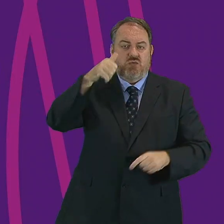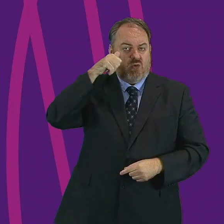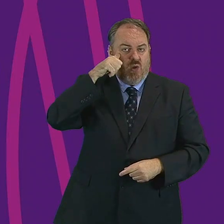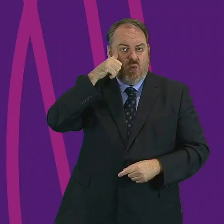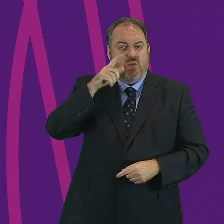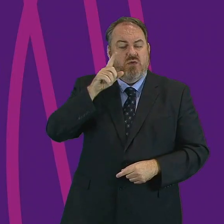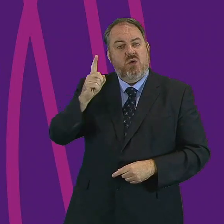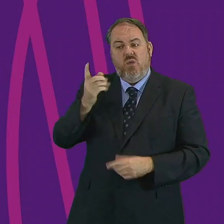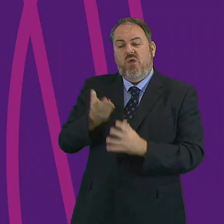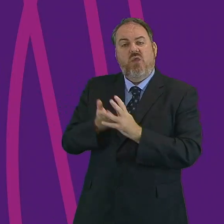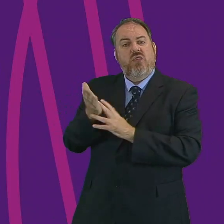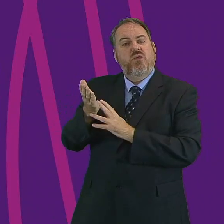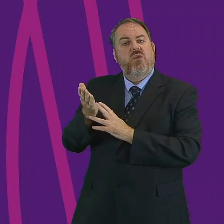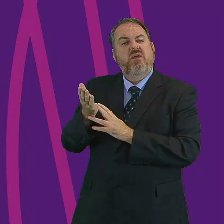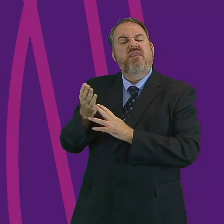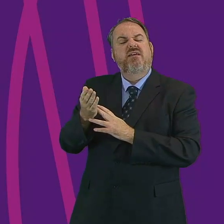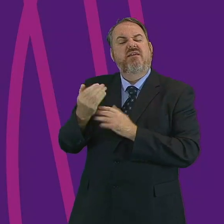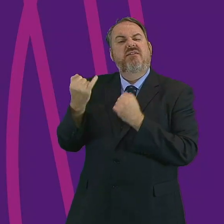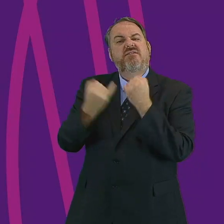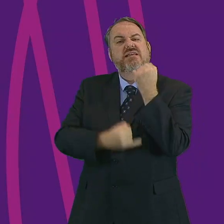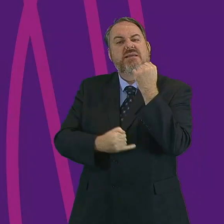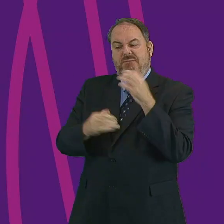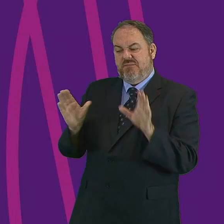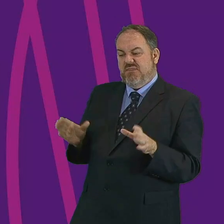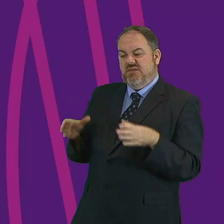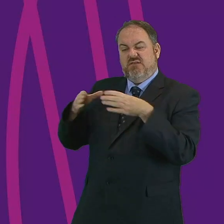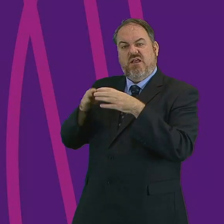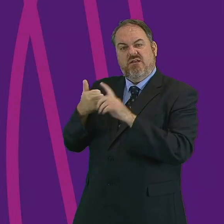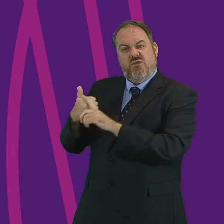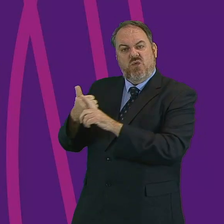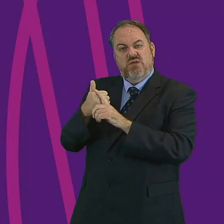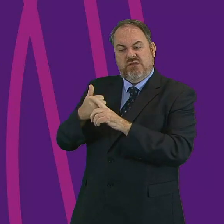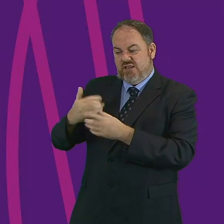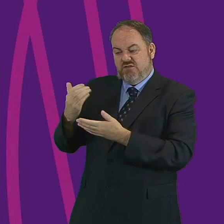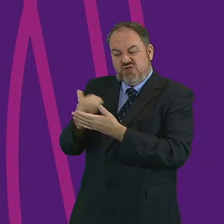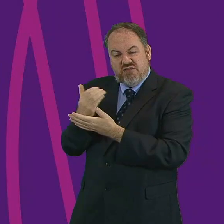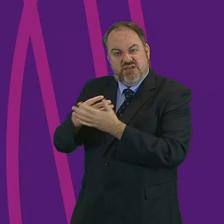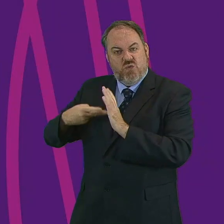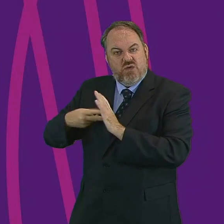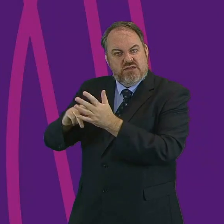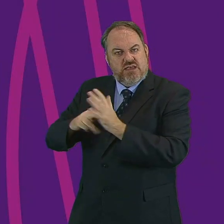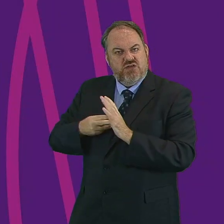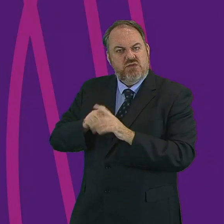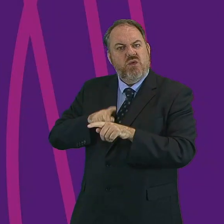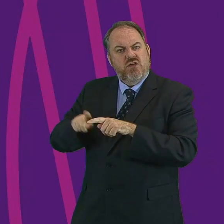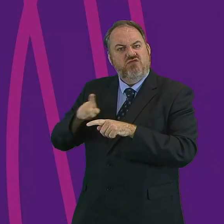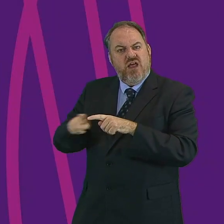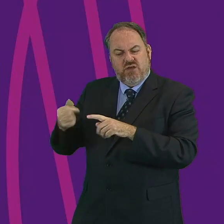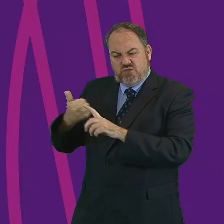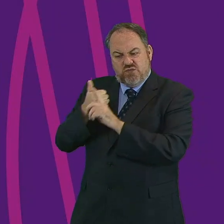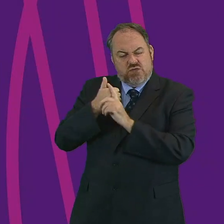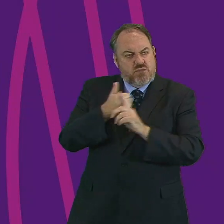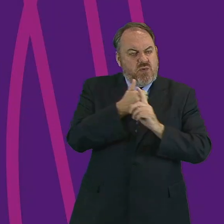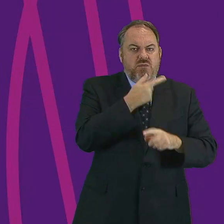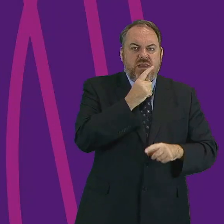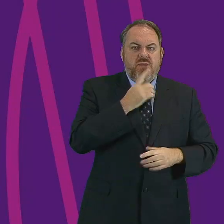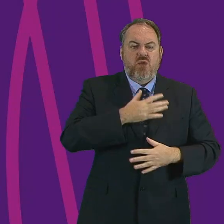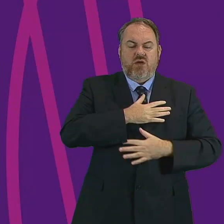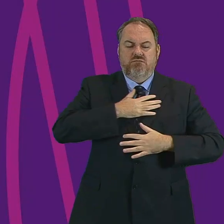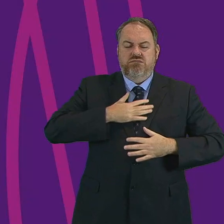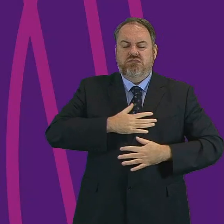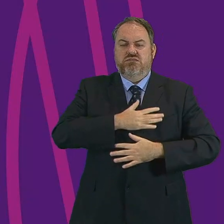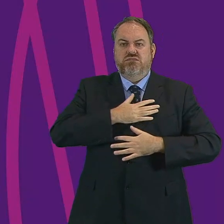Force and, of course, regular meetings with victims' organisations, we are striving to provide services to victims that are trauma-informed,